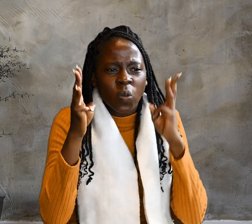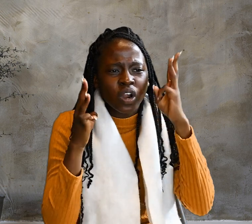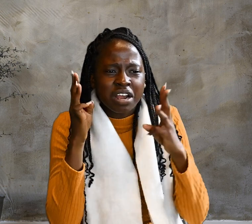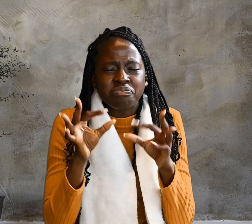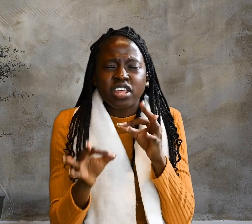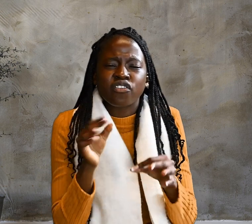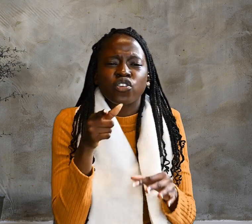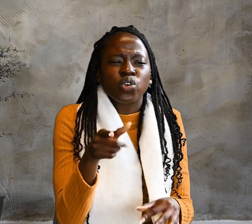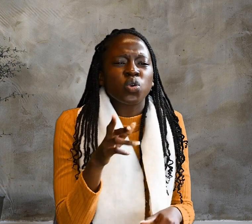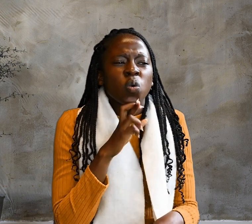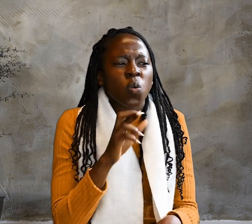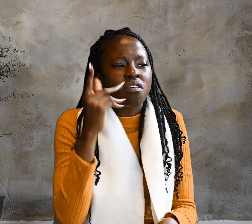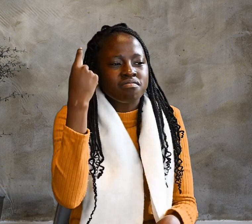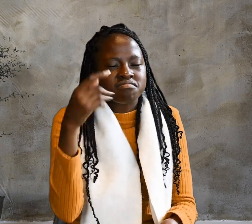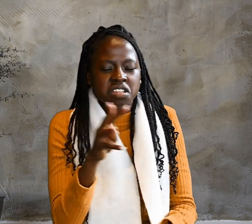Messiah, tell us plainly."